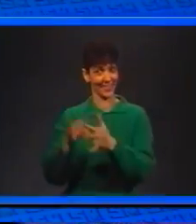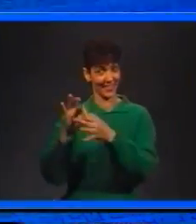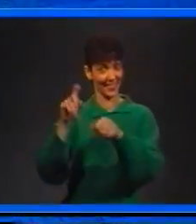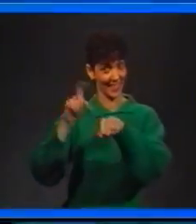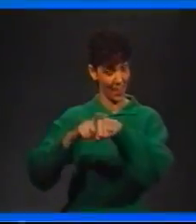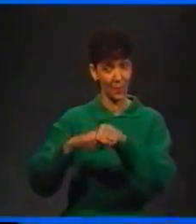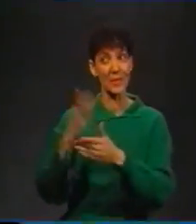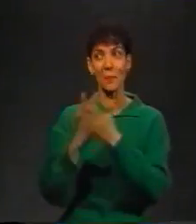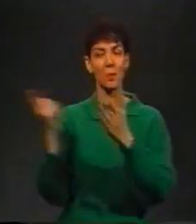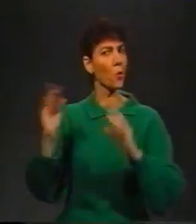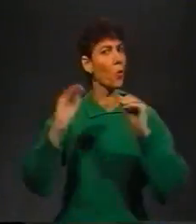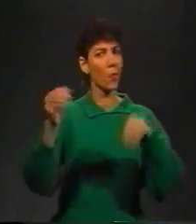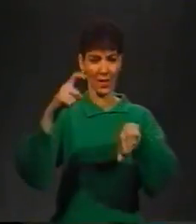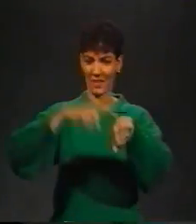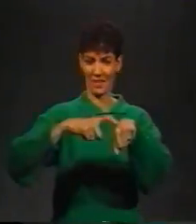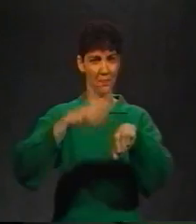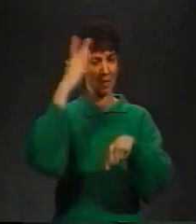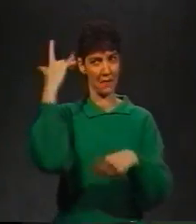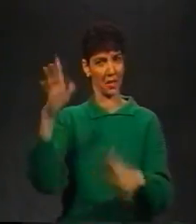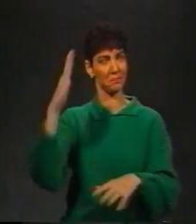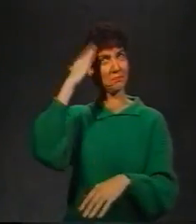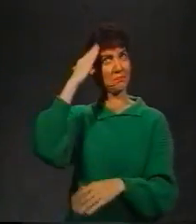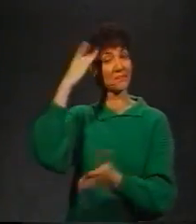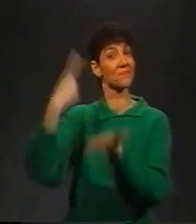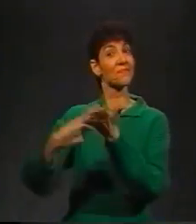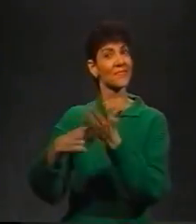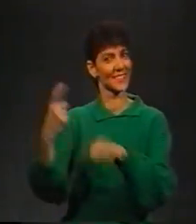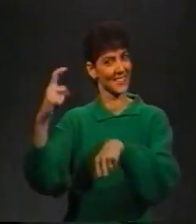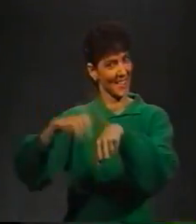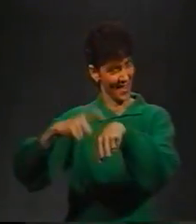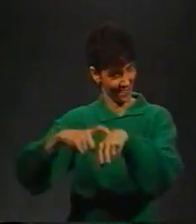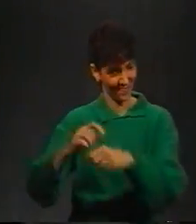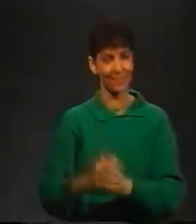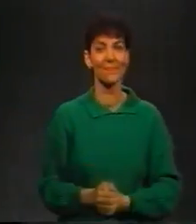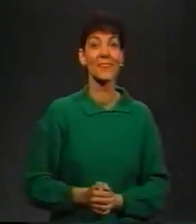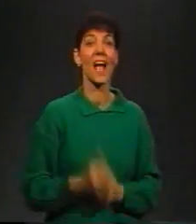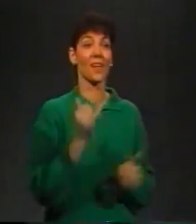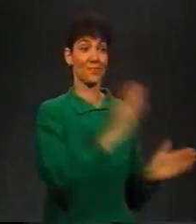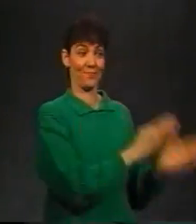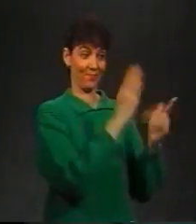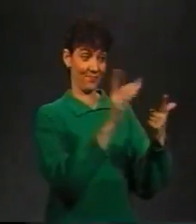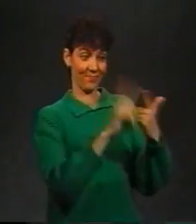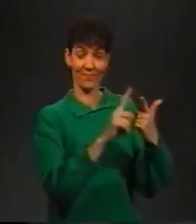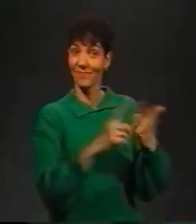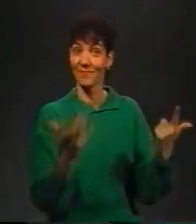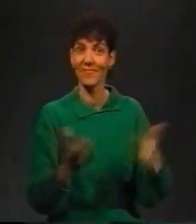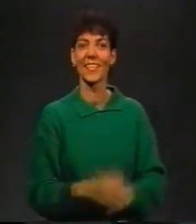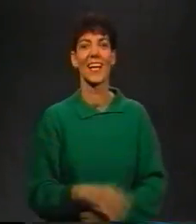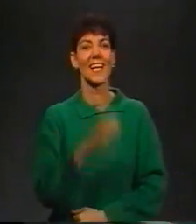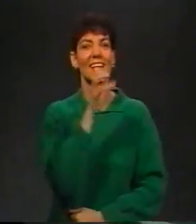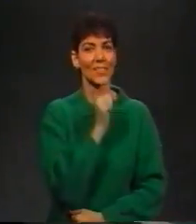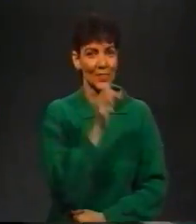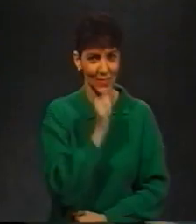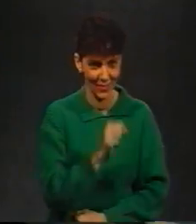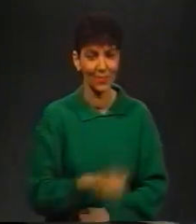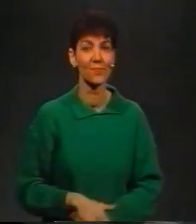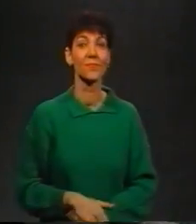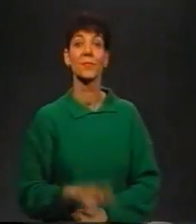Did you notice that none of the signers signed the time with wrist contact? This is because the forms and the context were clear about